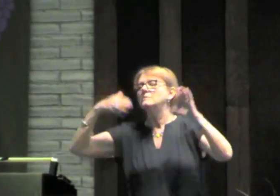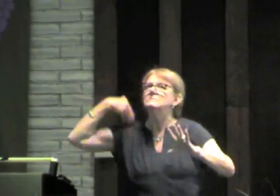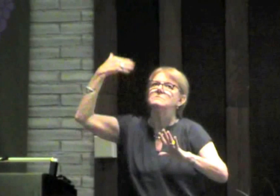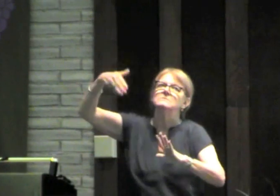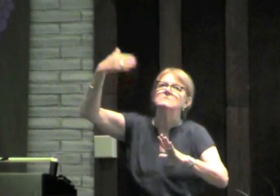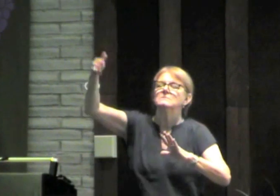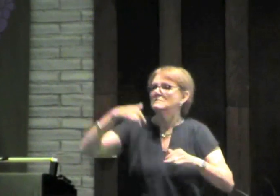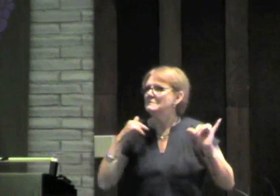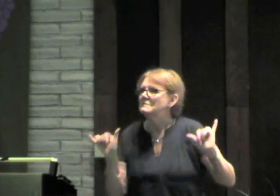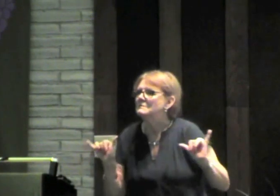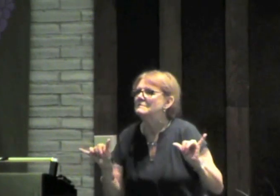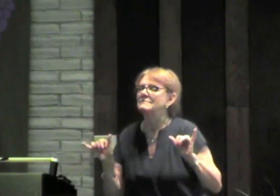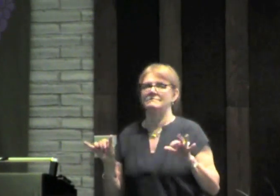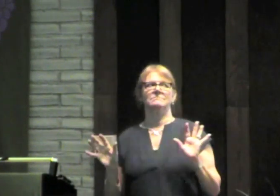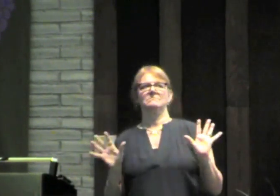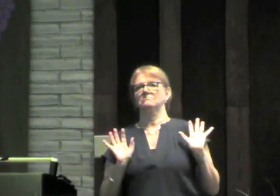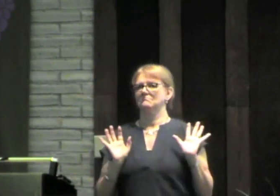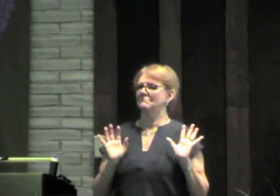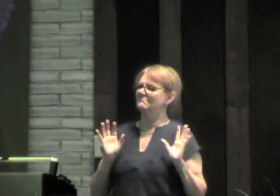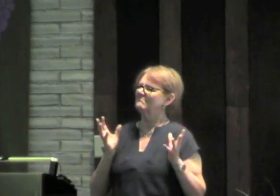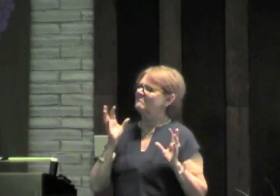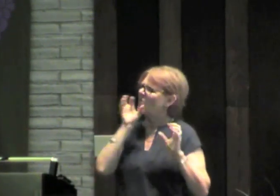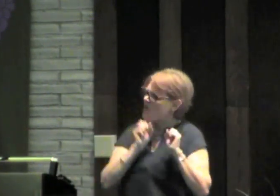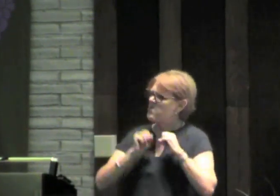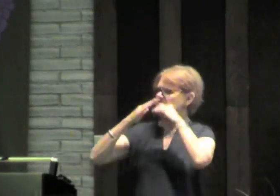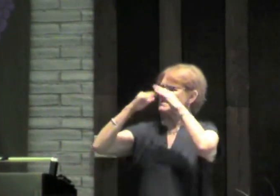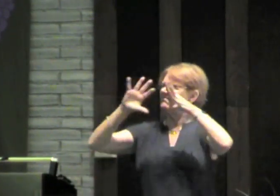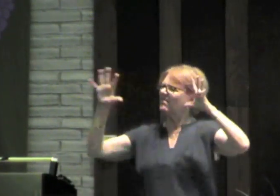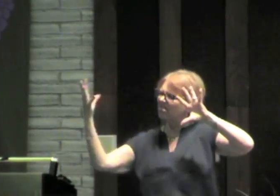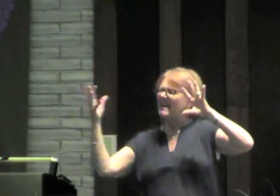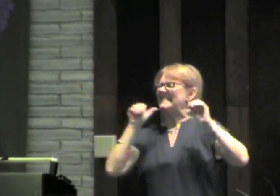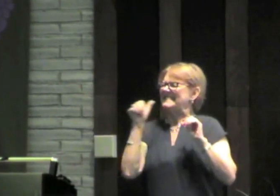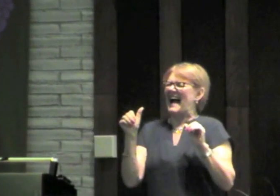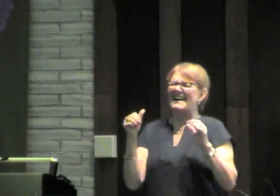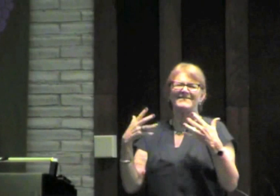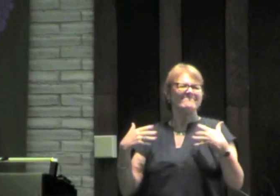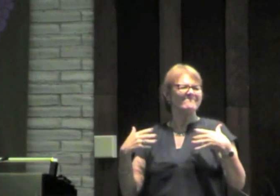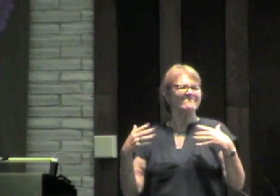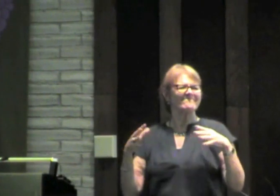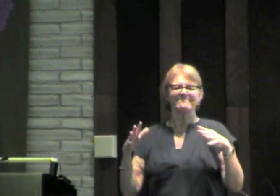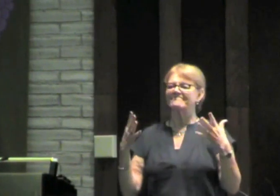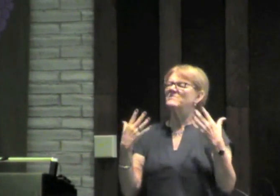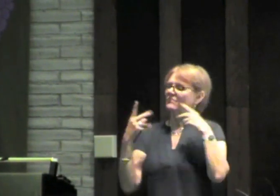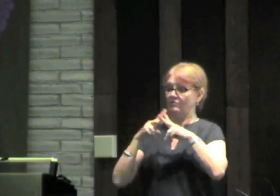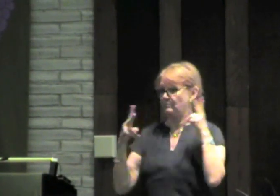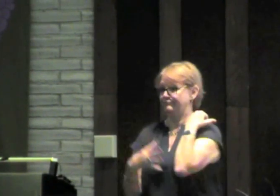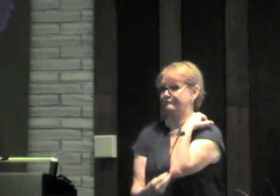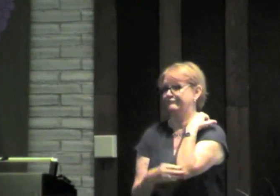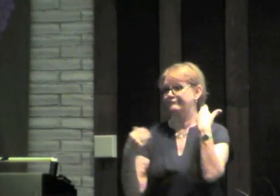Hebron. You know, and things are pretty much the same as they were. The architecture's old, it's kind of in disarray. I